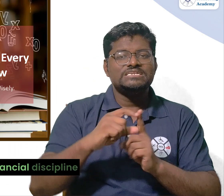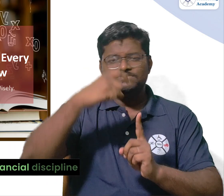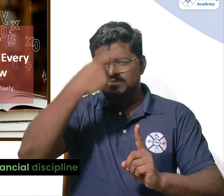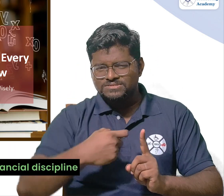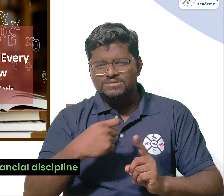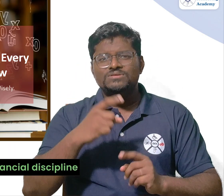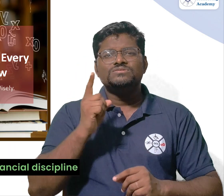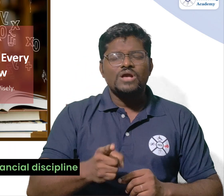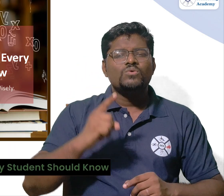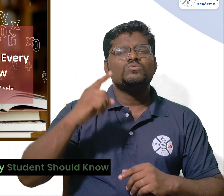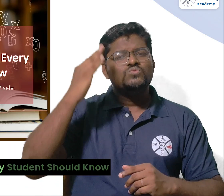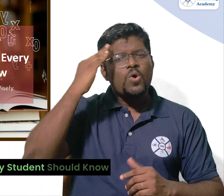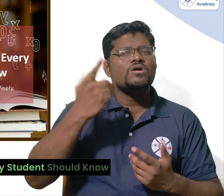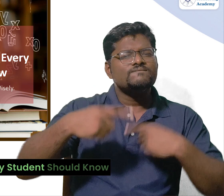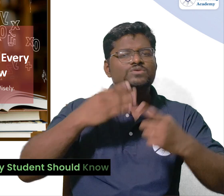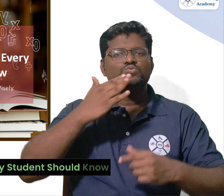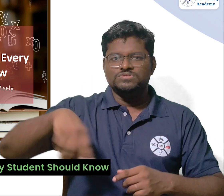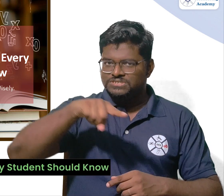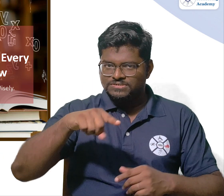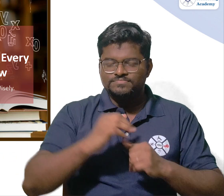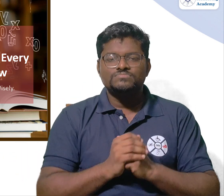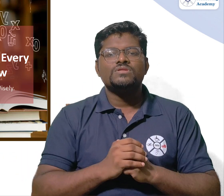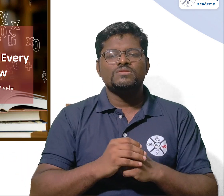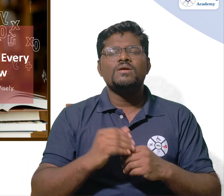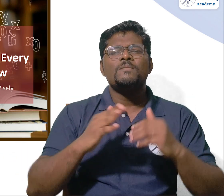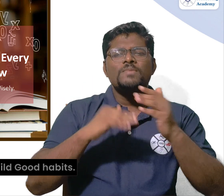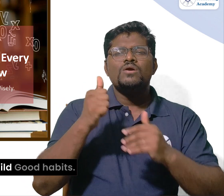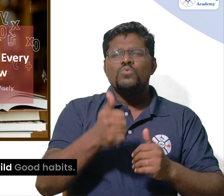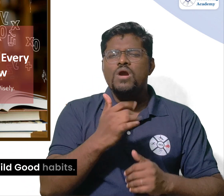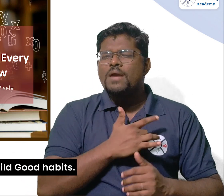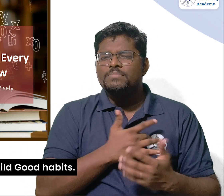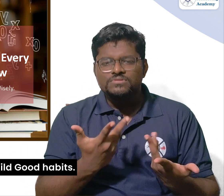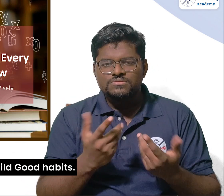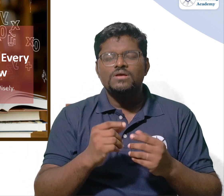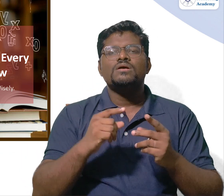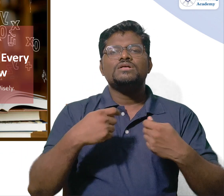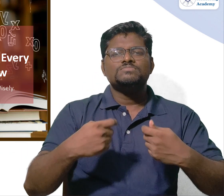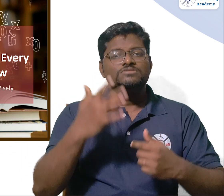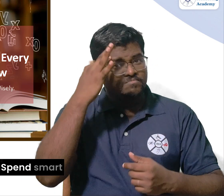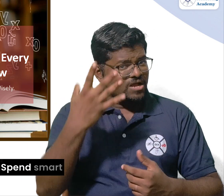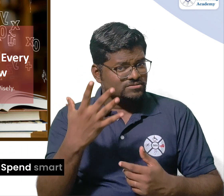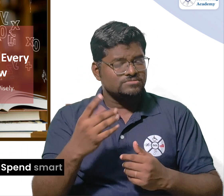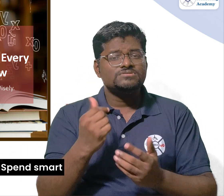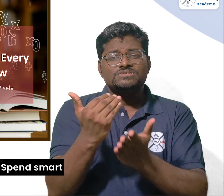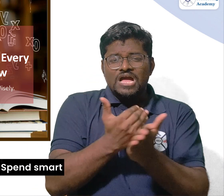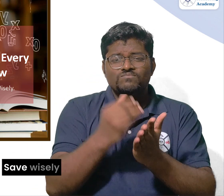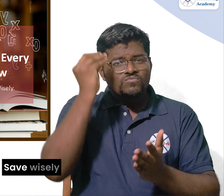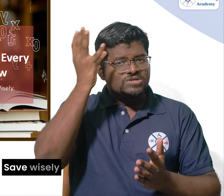Financial discipline that every student should know. Build good habits. Spend smart. Save